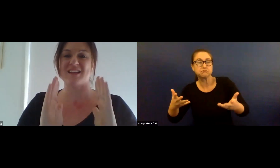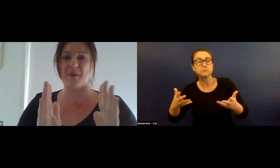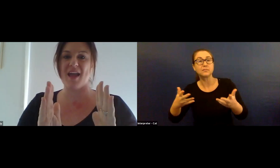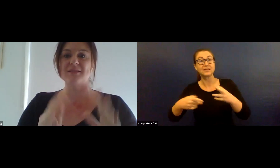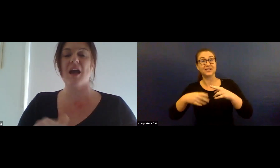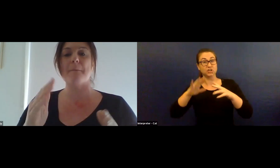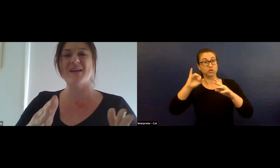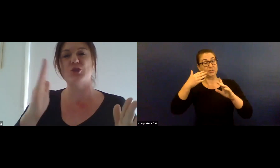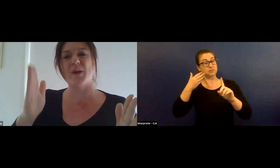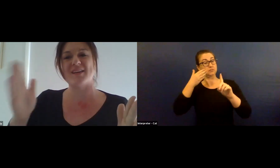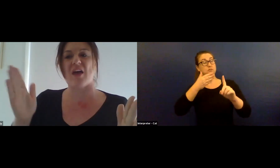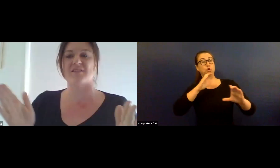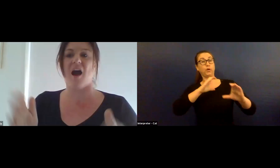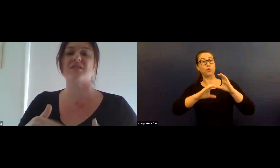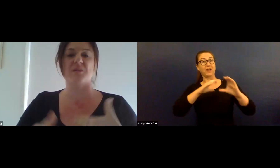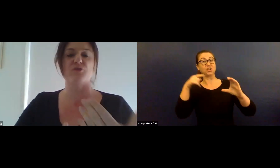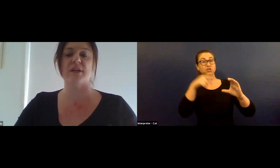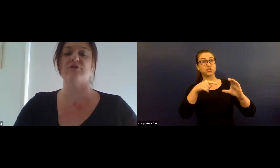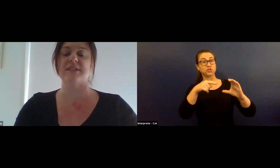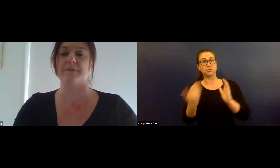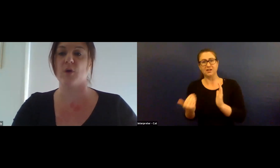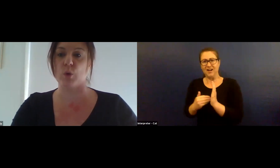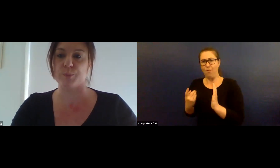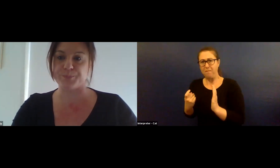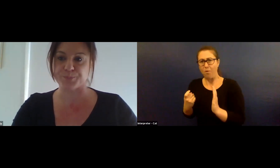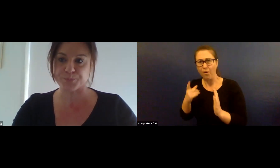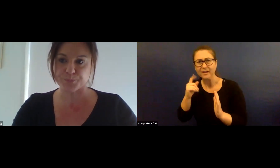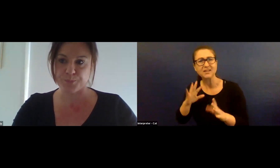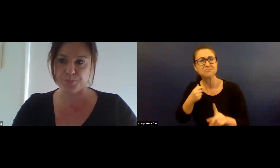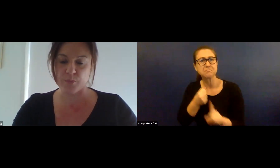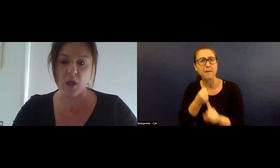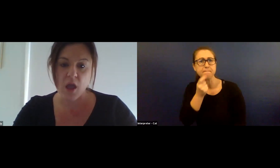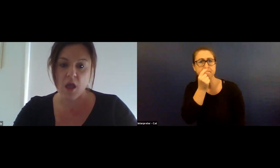communication aspect, then doing another task can be really, really difficult.